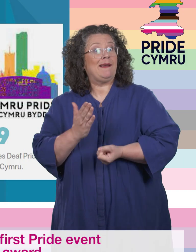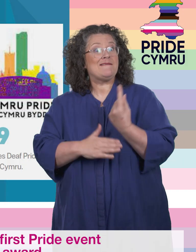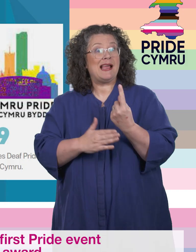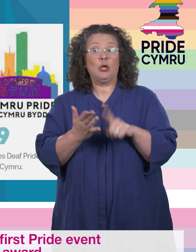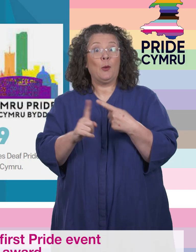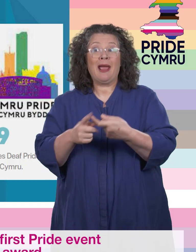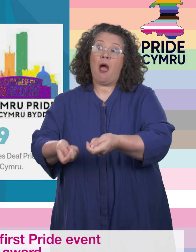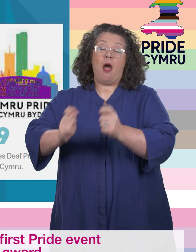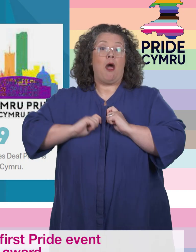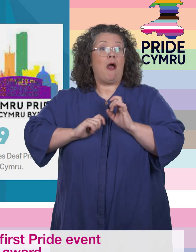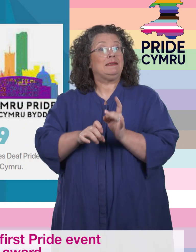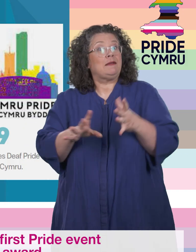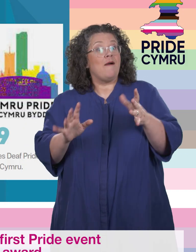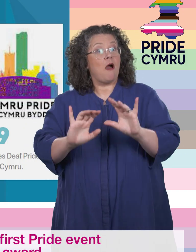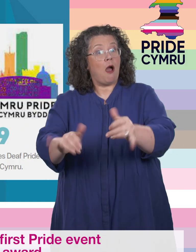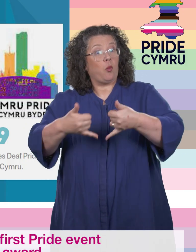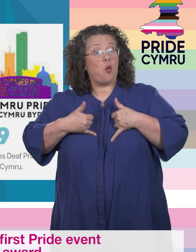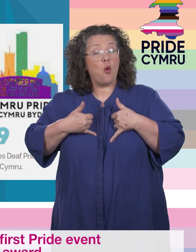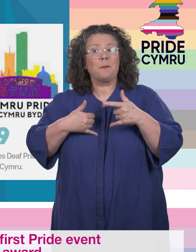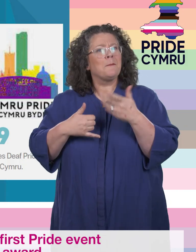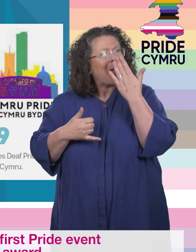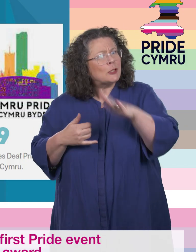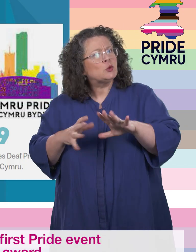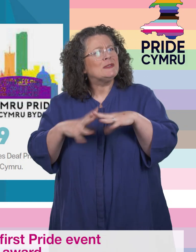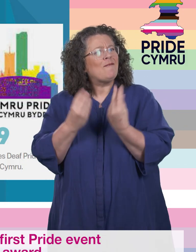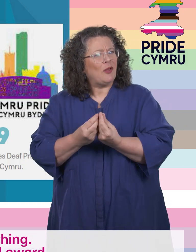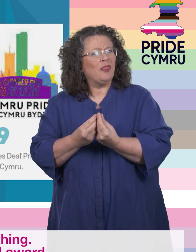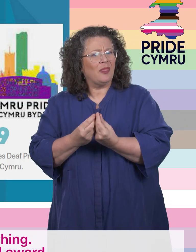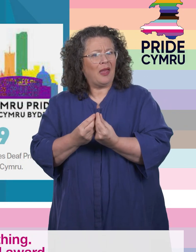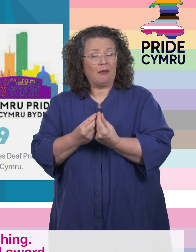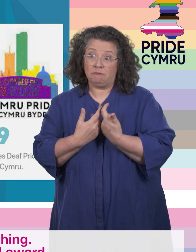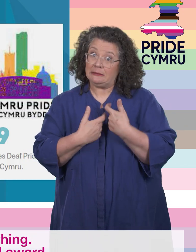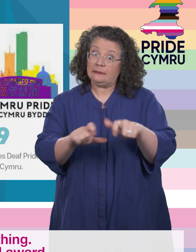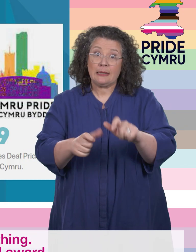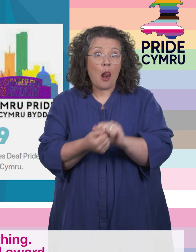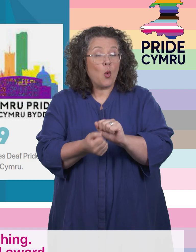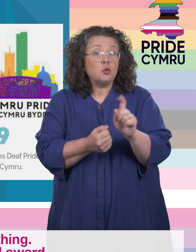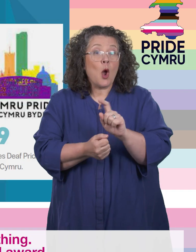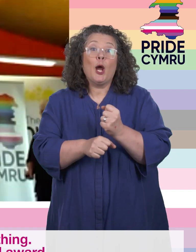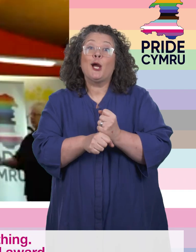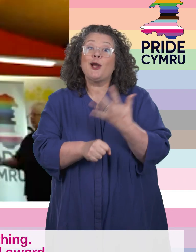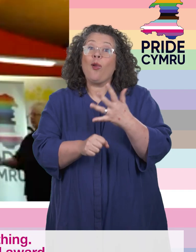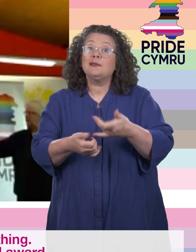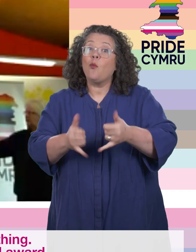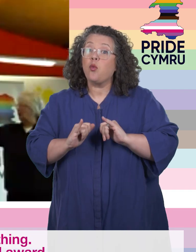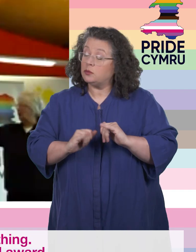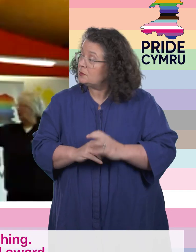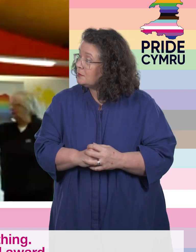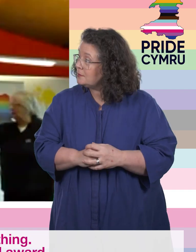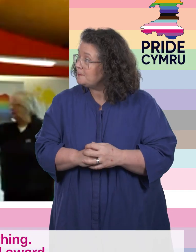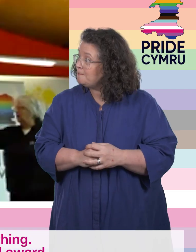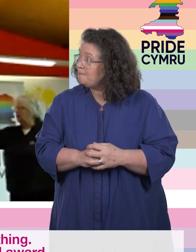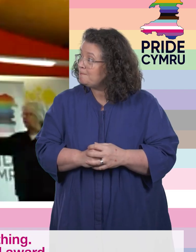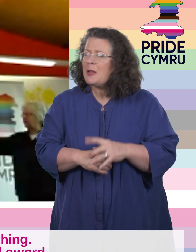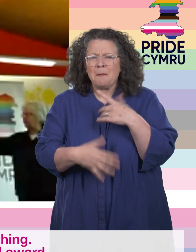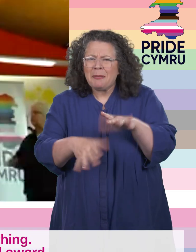Cymru becomes the first Pride event in the UK to get a silver award by Attitude is Everything. And they still